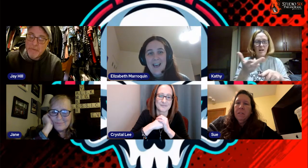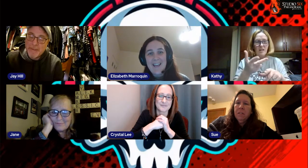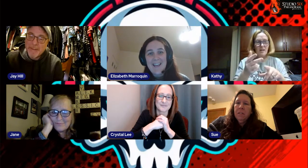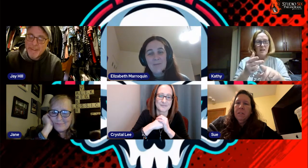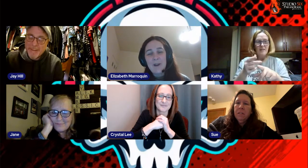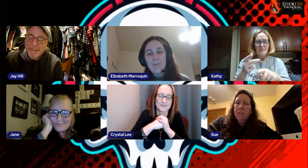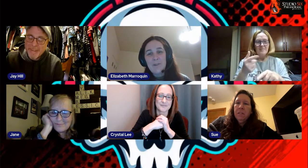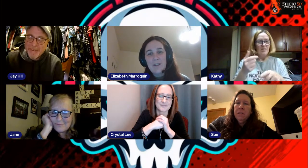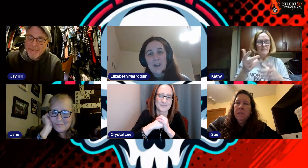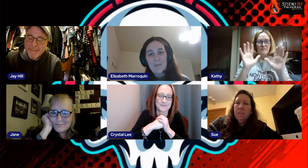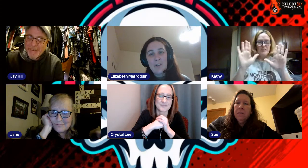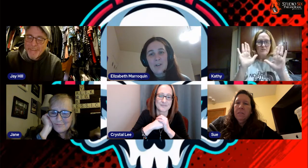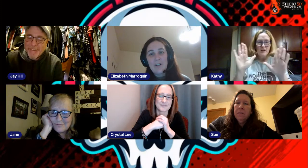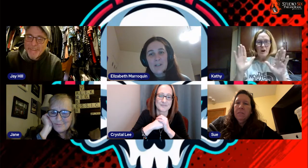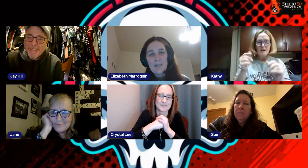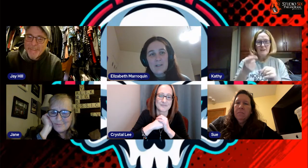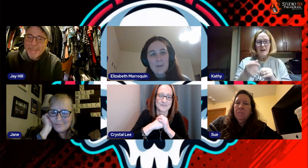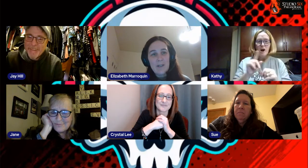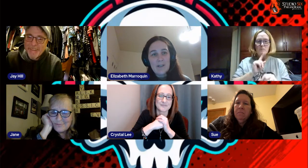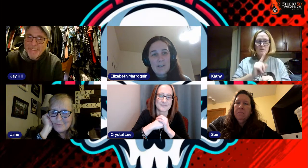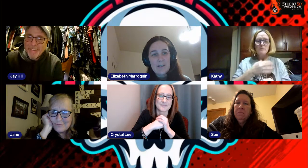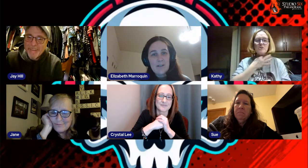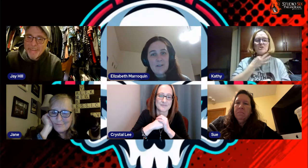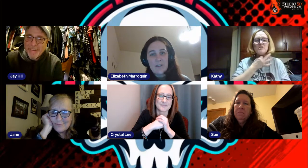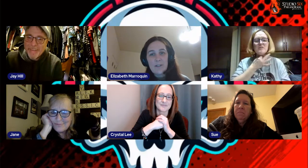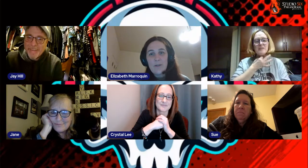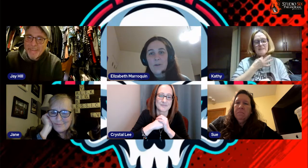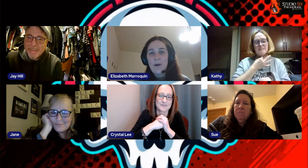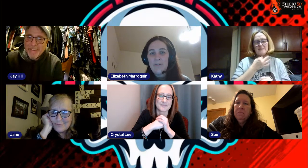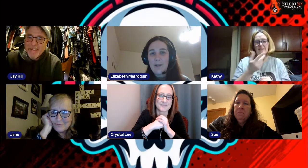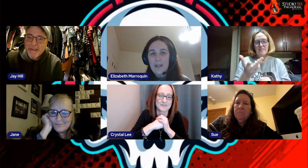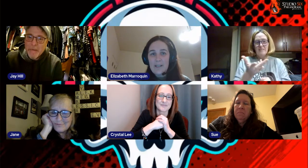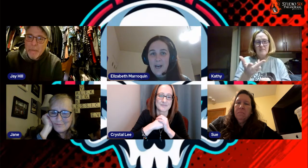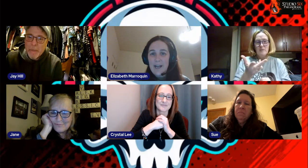too. I'm curious because